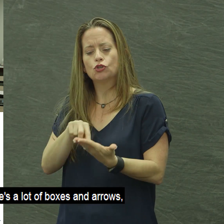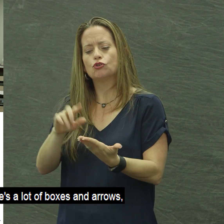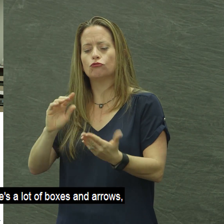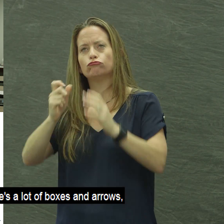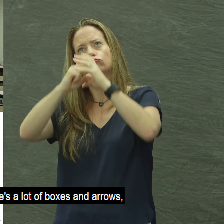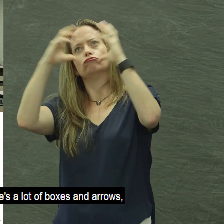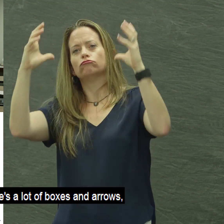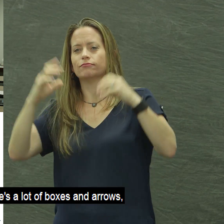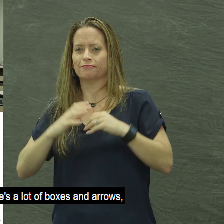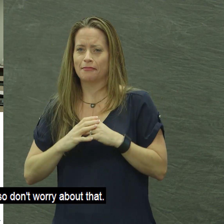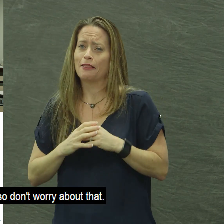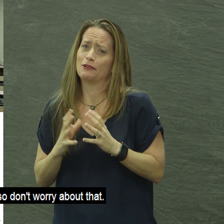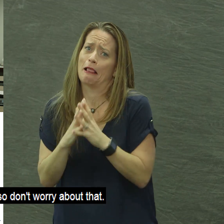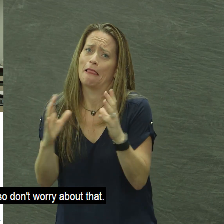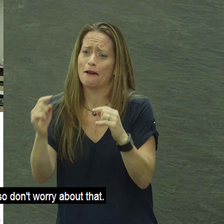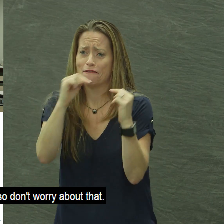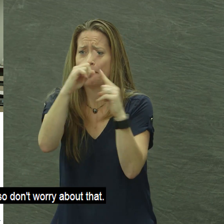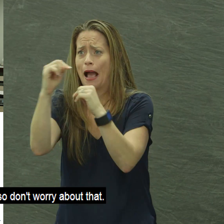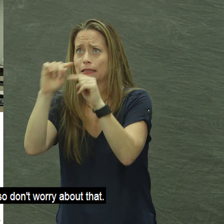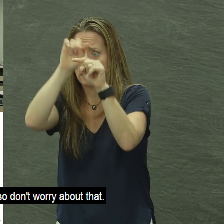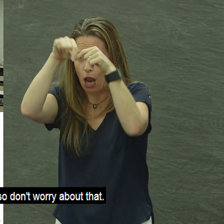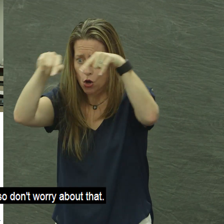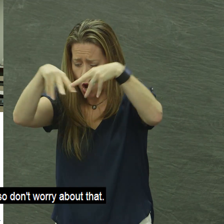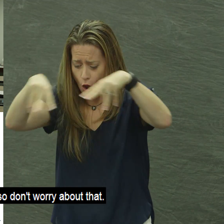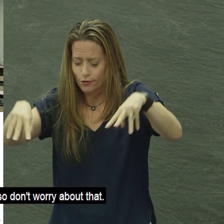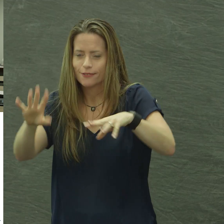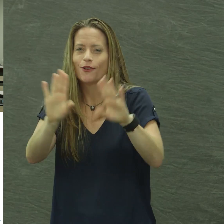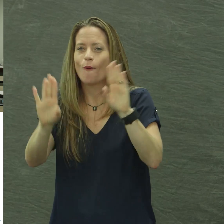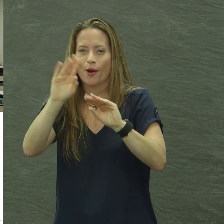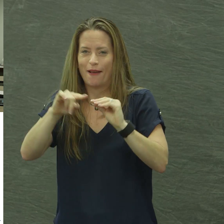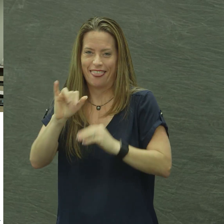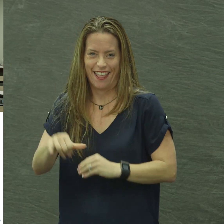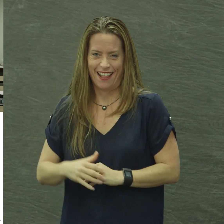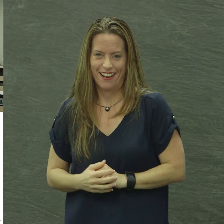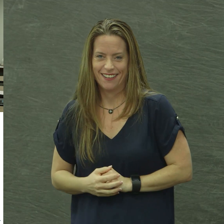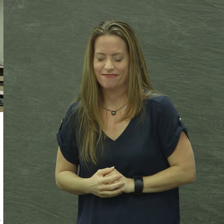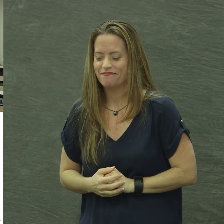There's a lot of boxes and arrows, so don't worry about that.